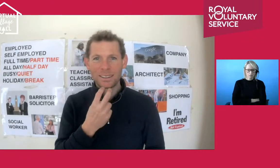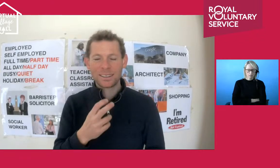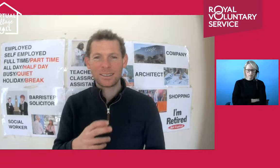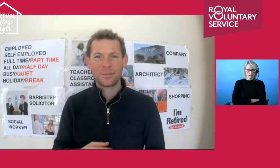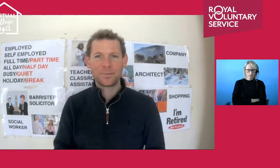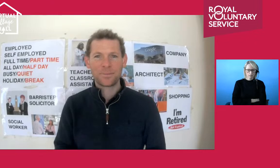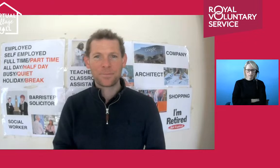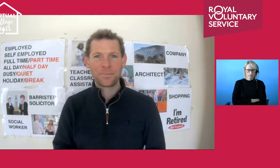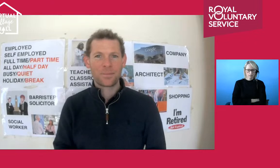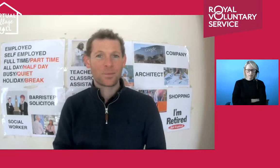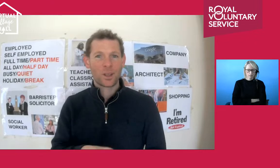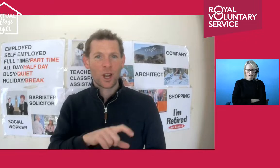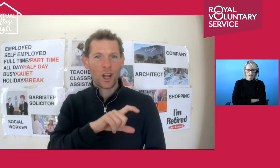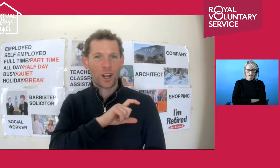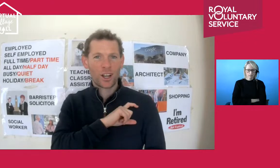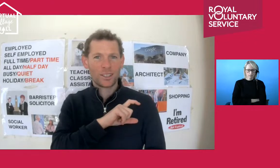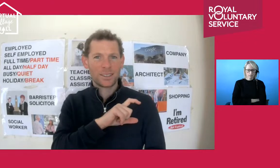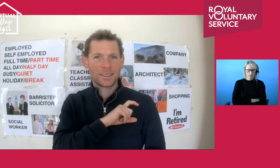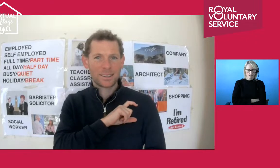Uncle.